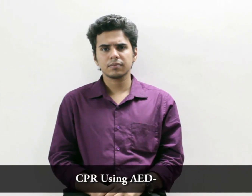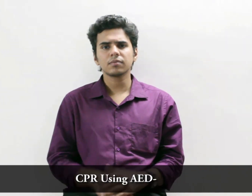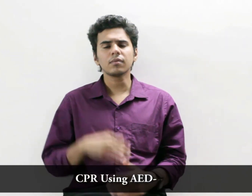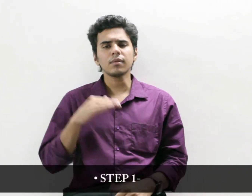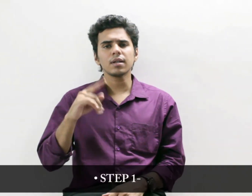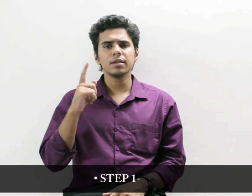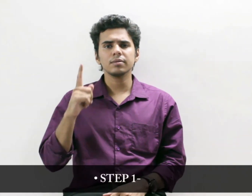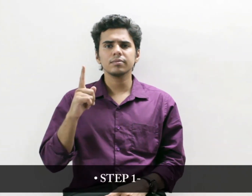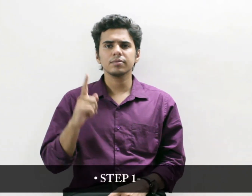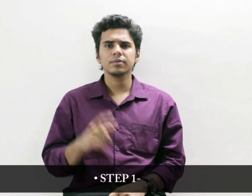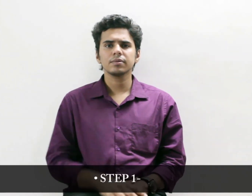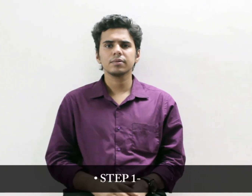Step 1.